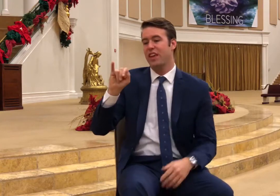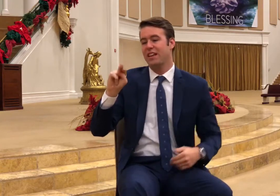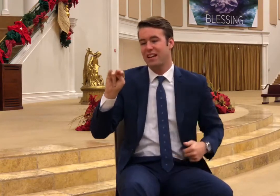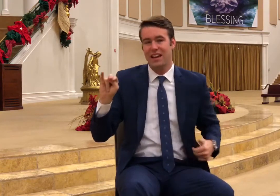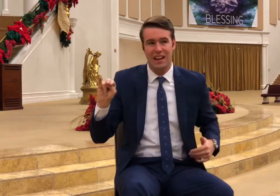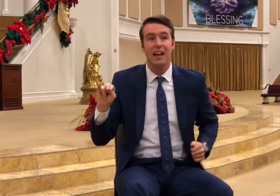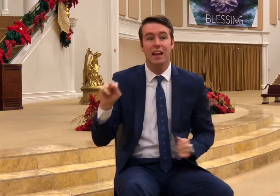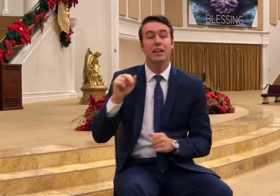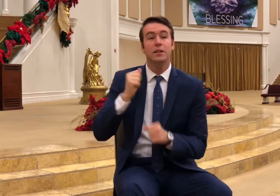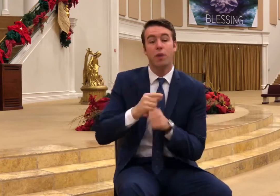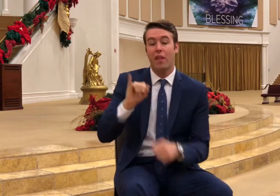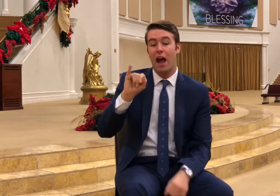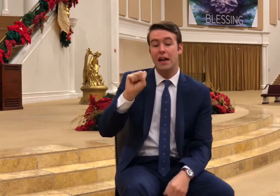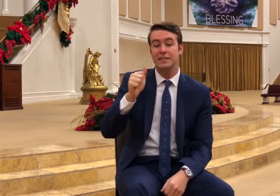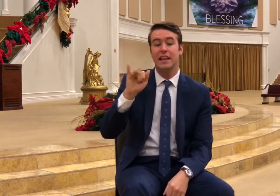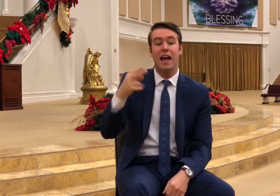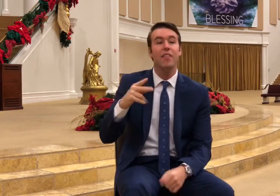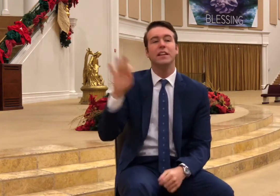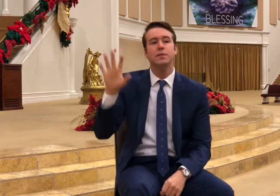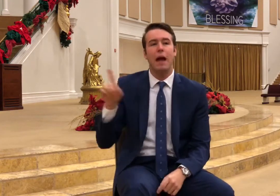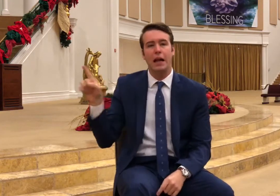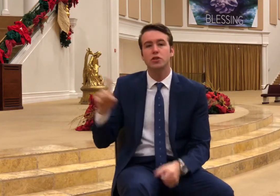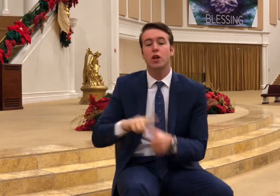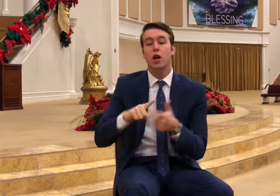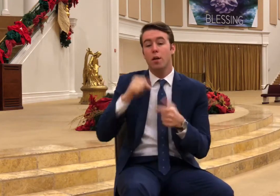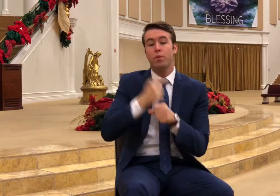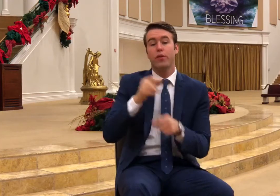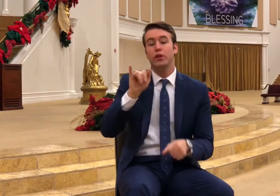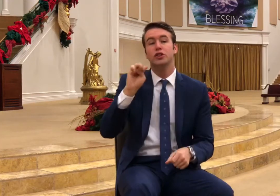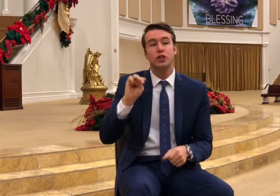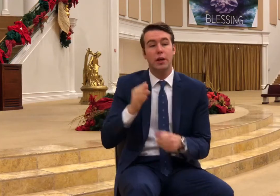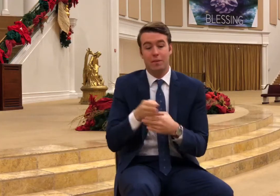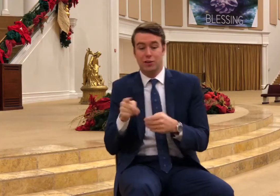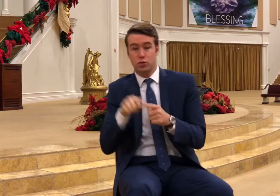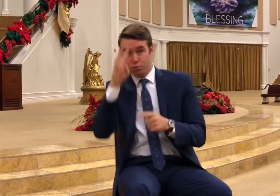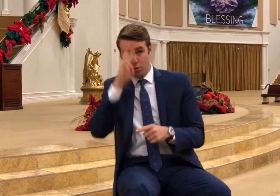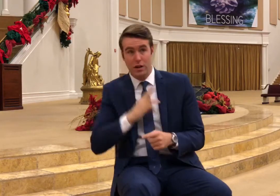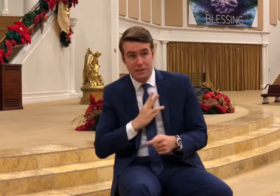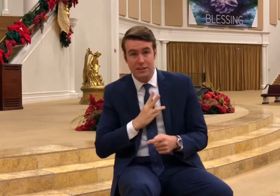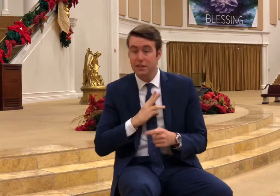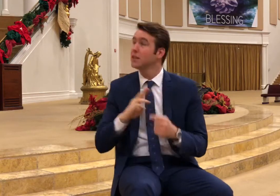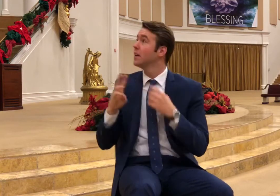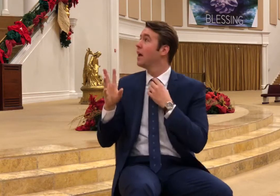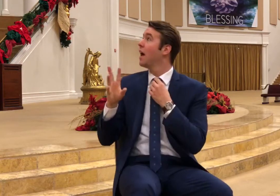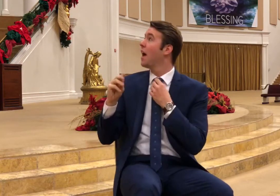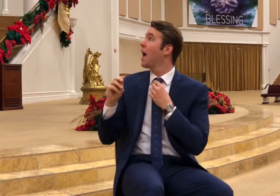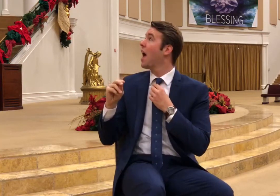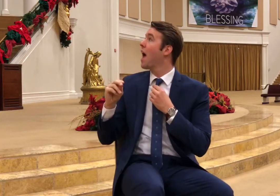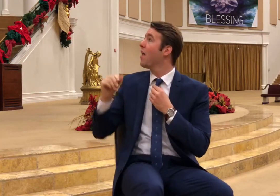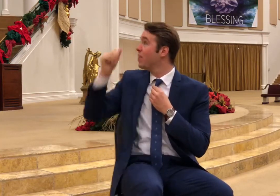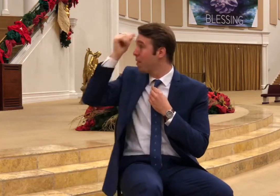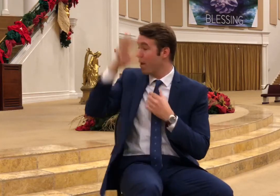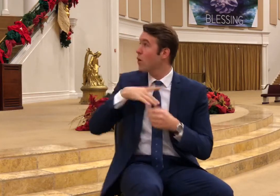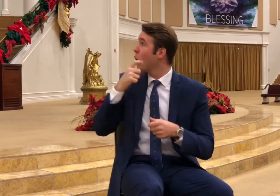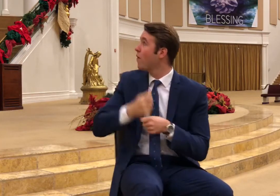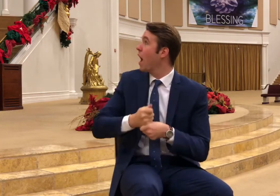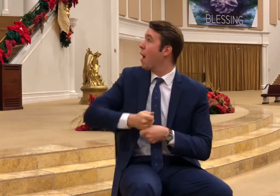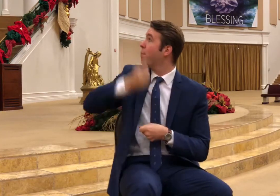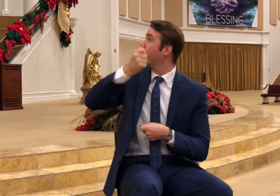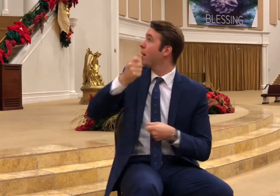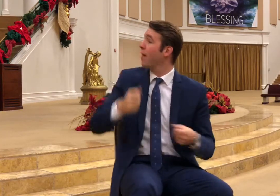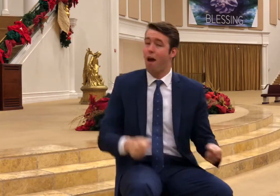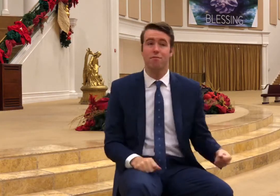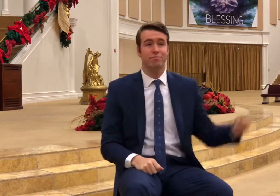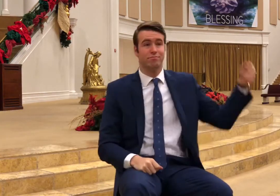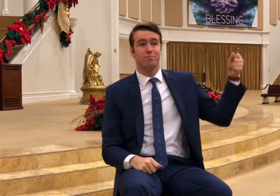There is Brother Isaiah, the pastor, Brother Jim, beside Brother Wilson, and then the man holding the umbrella to the